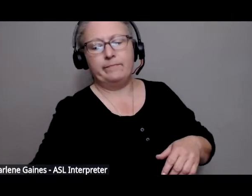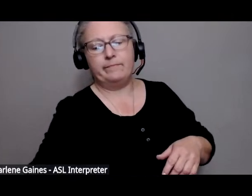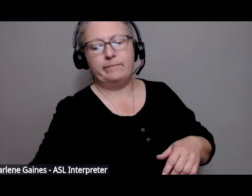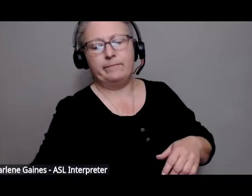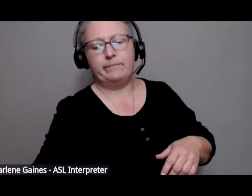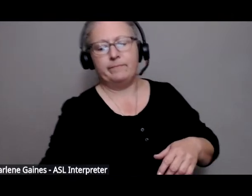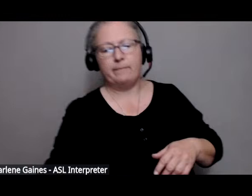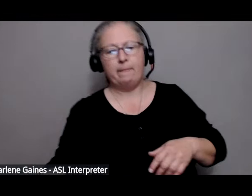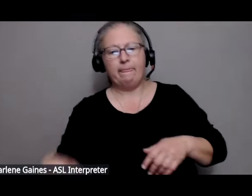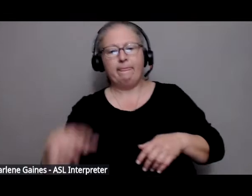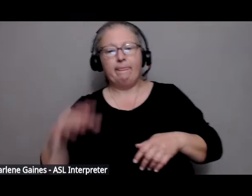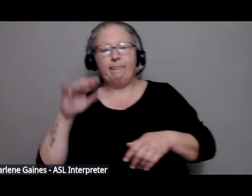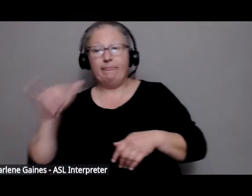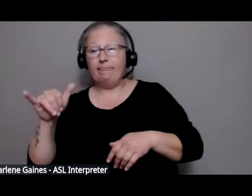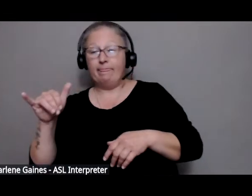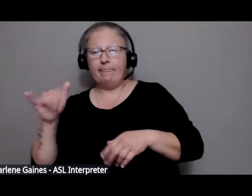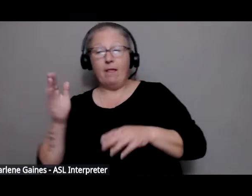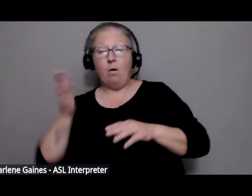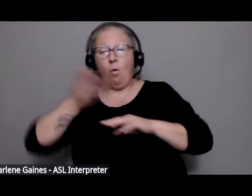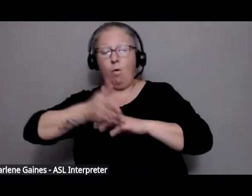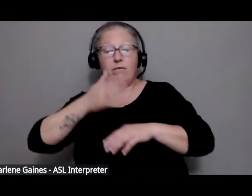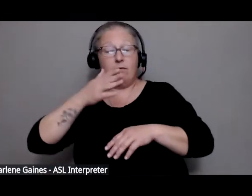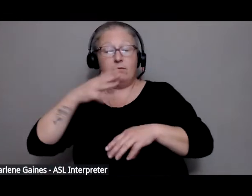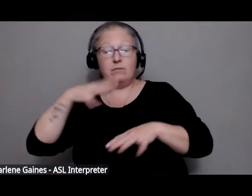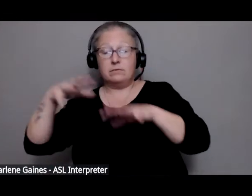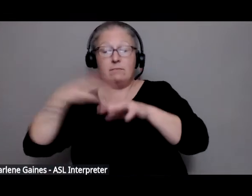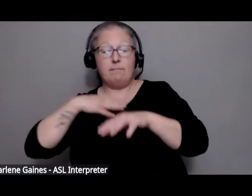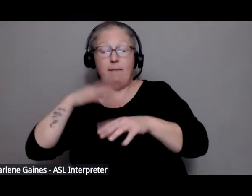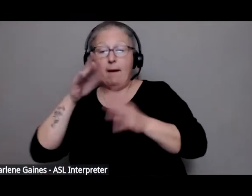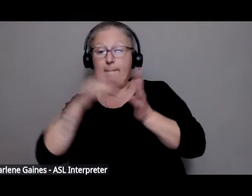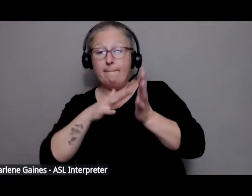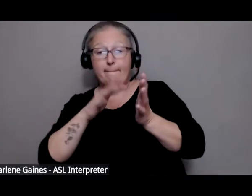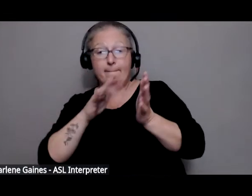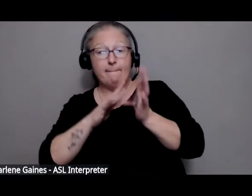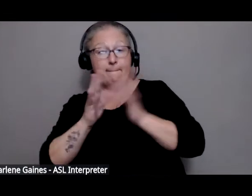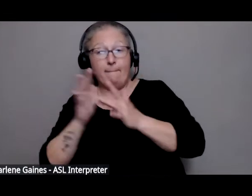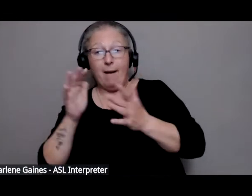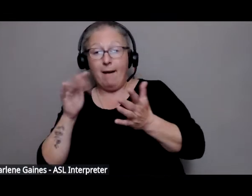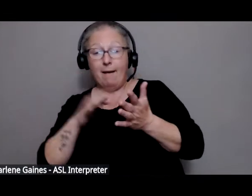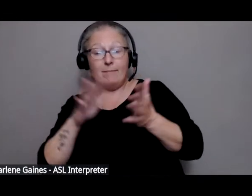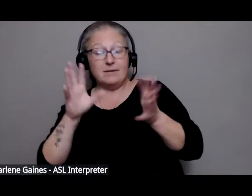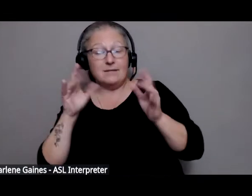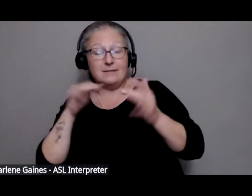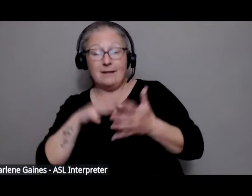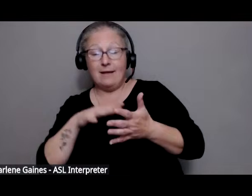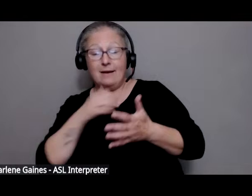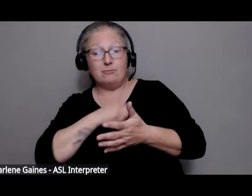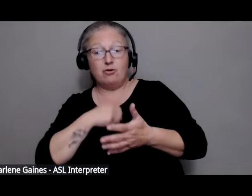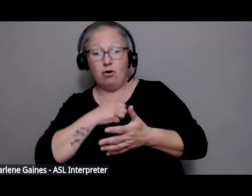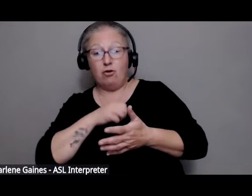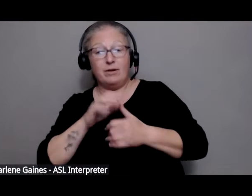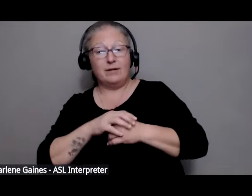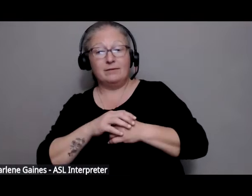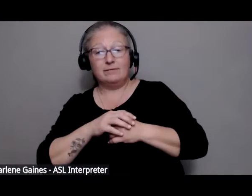study. Ah. It trumps it, excuse me, What? sorry. What? Yeah.